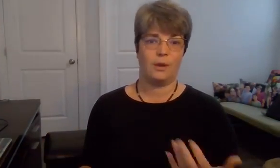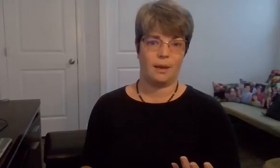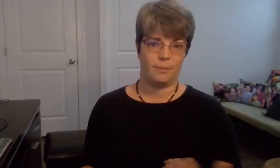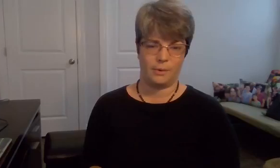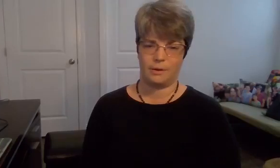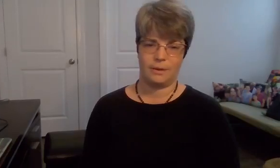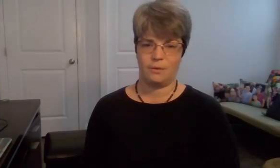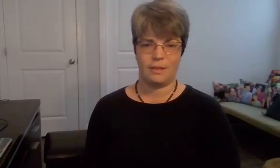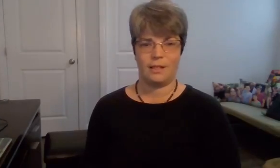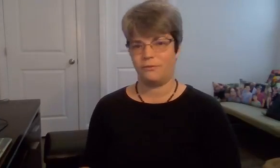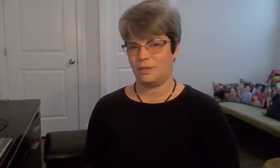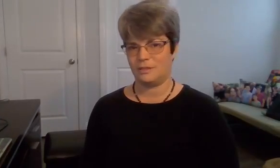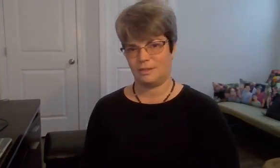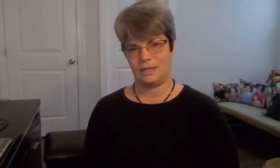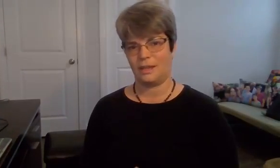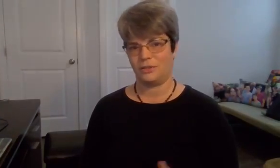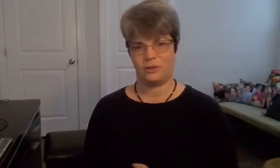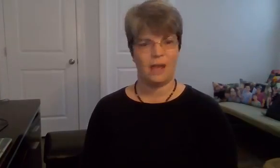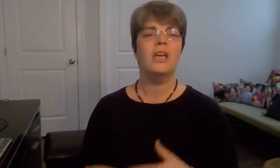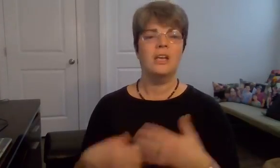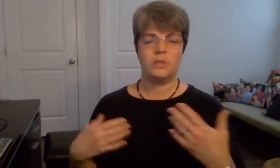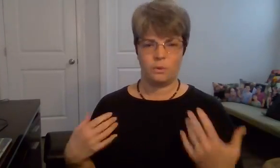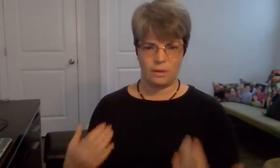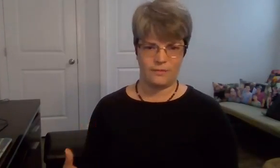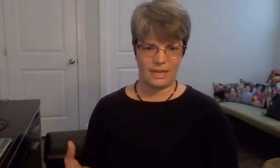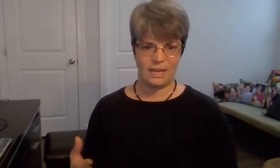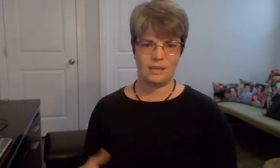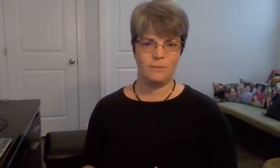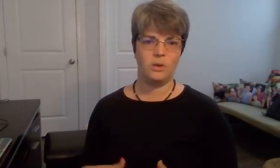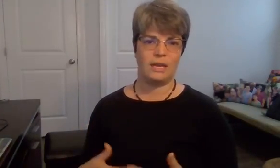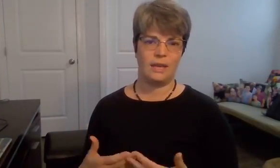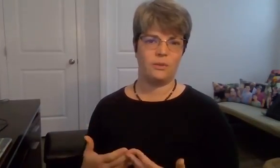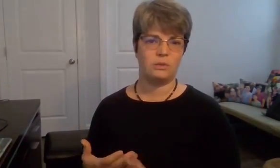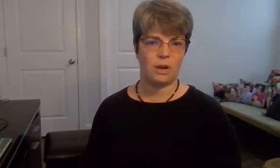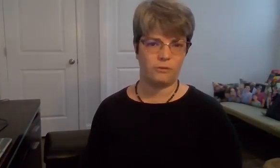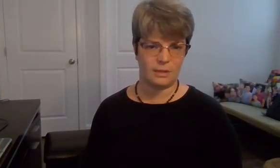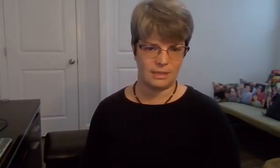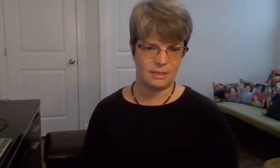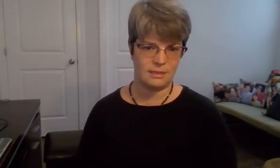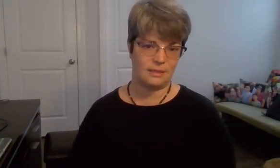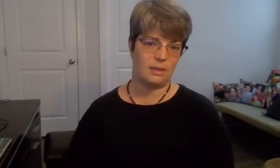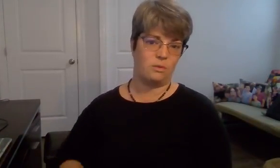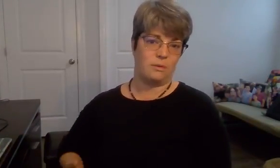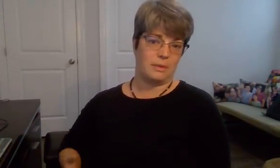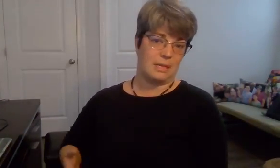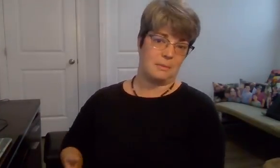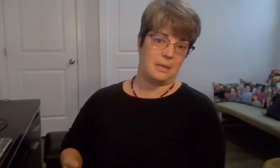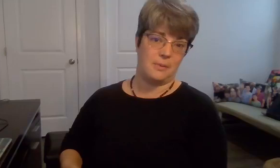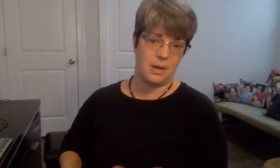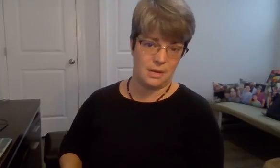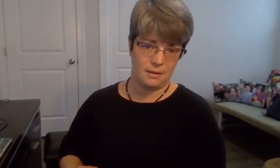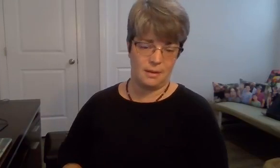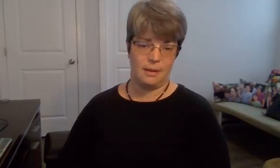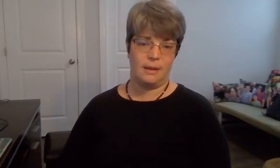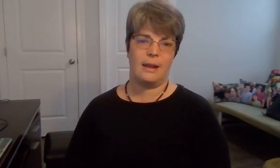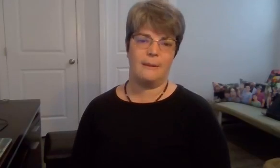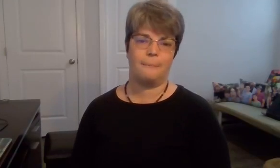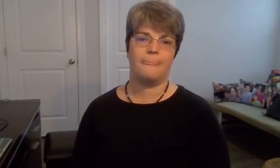cup, or they wanted the elephant and they got the giraffe. So if they can't communicate those preferences, they don't always get what they wanted.